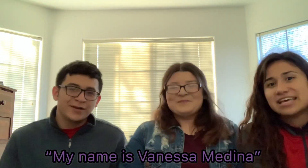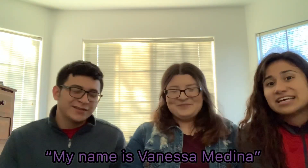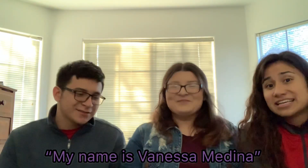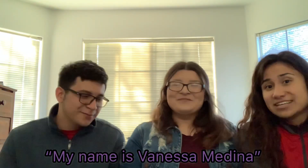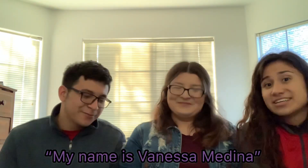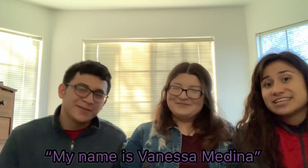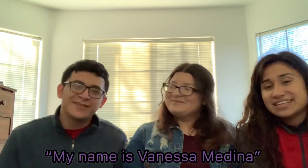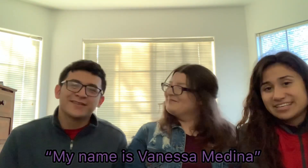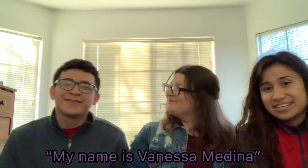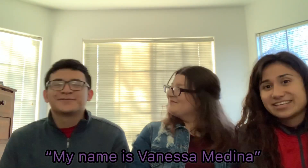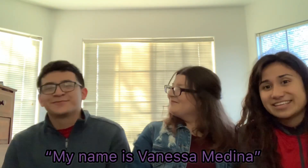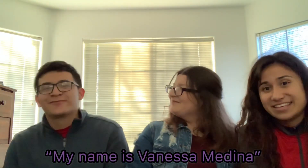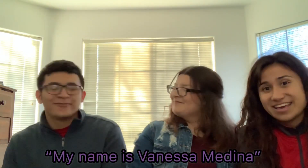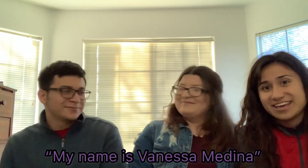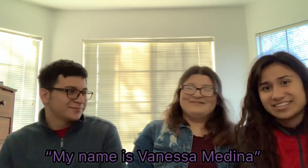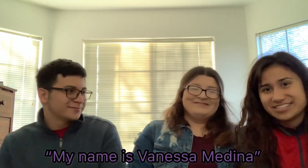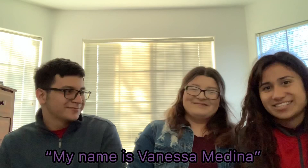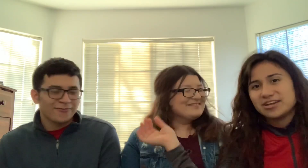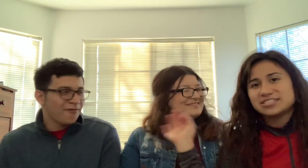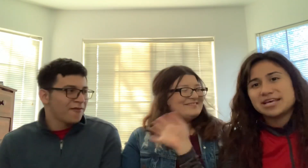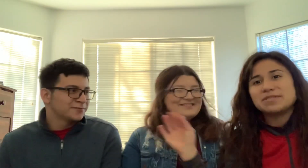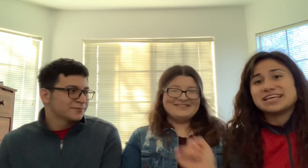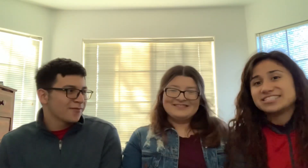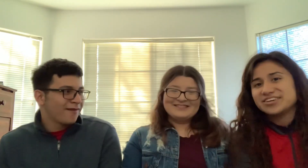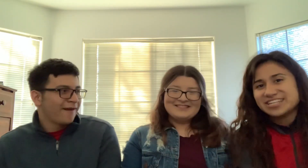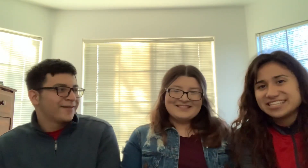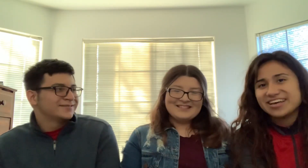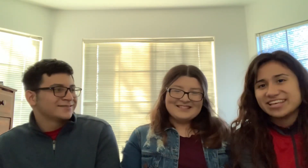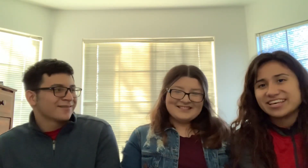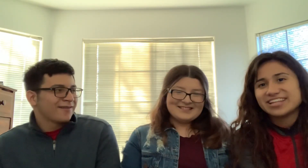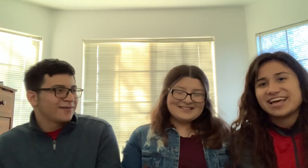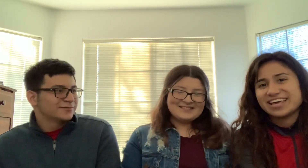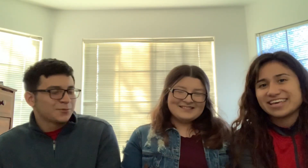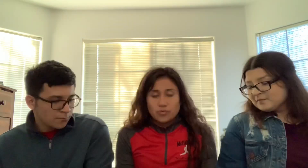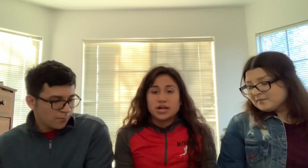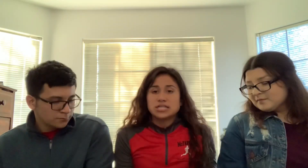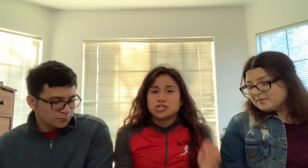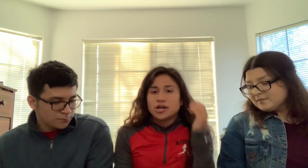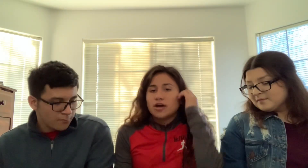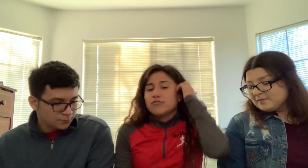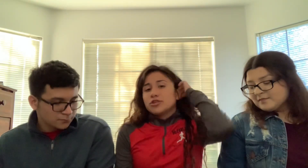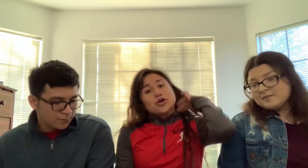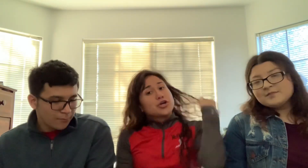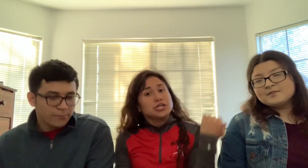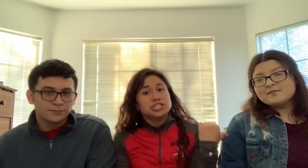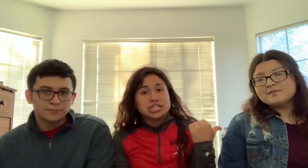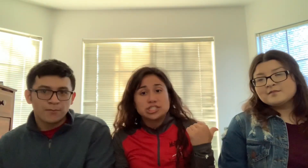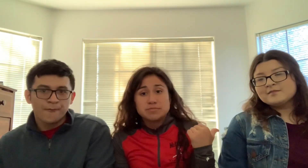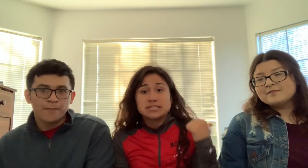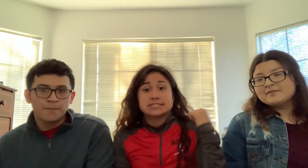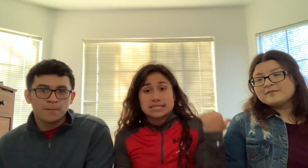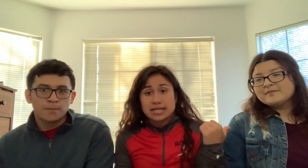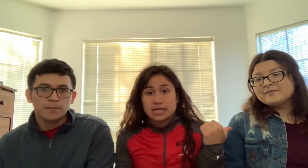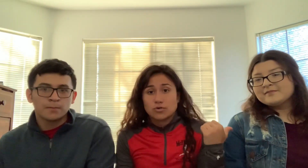Vanessa Medina. Yes, they're siblings. You can tell they look alike. We're gonna start off with her teaching me sign